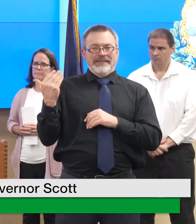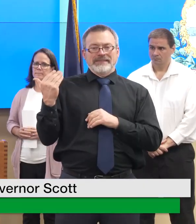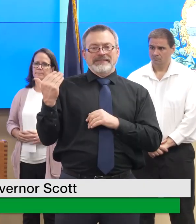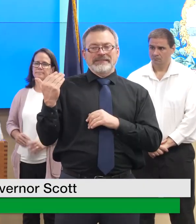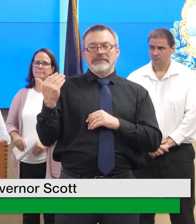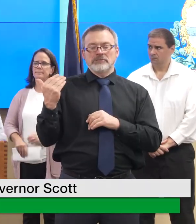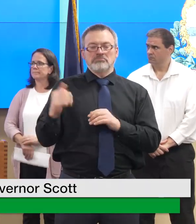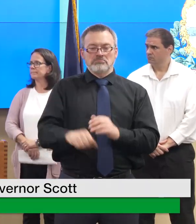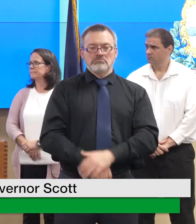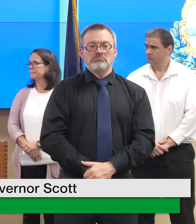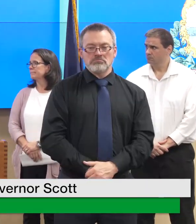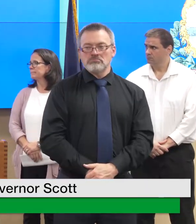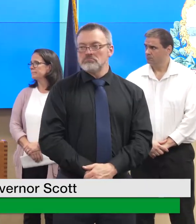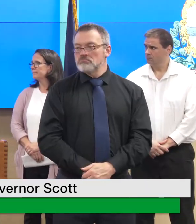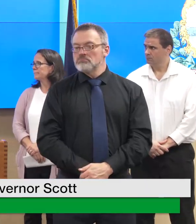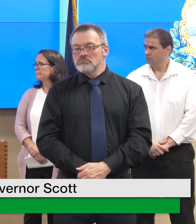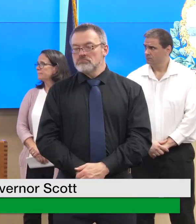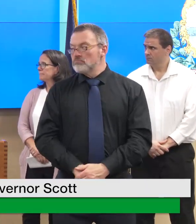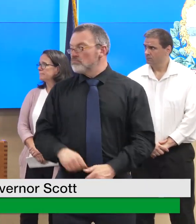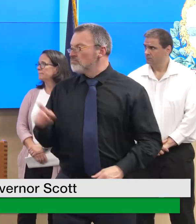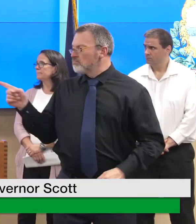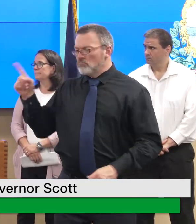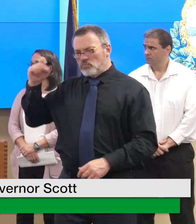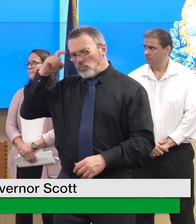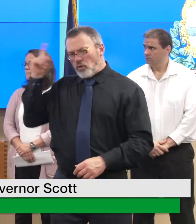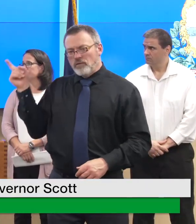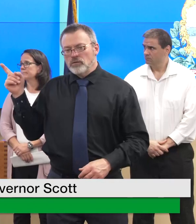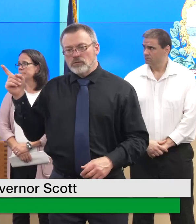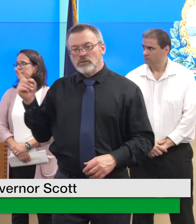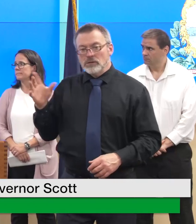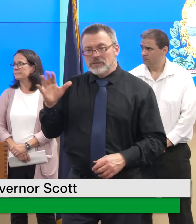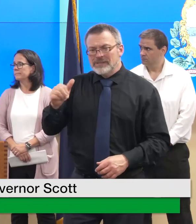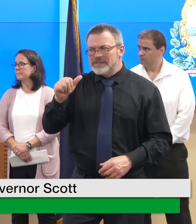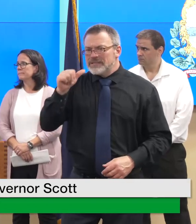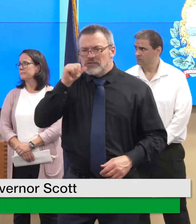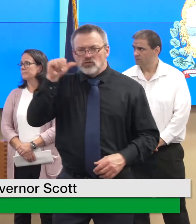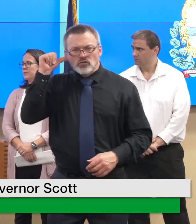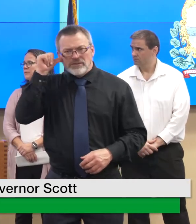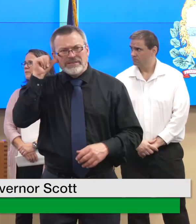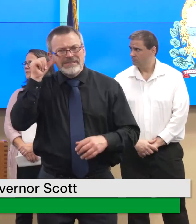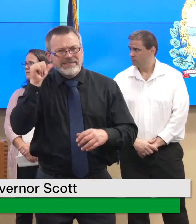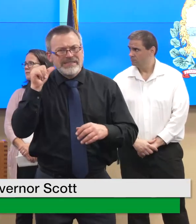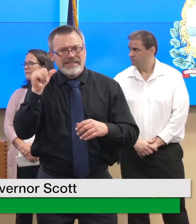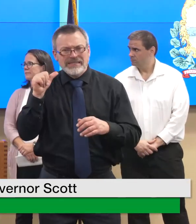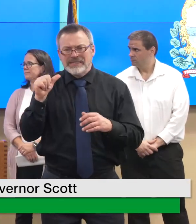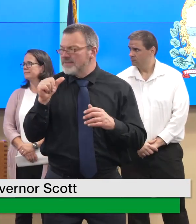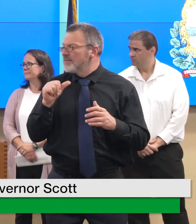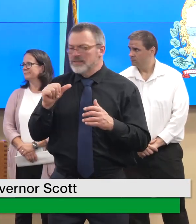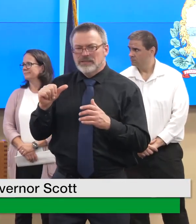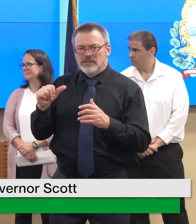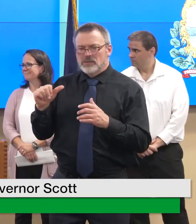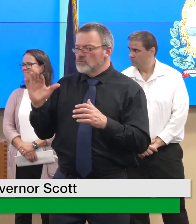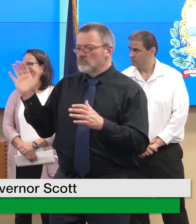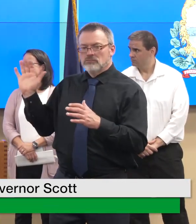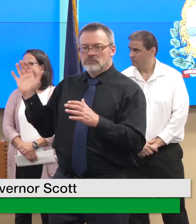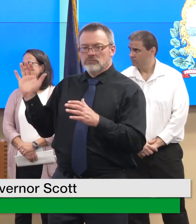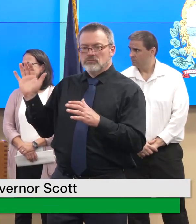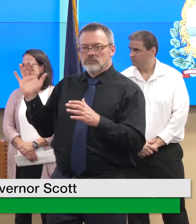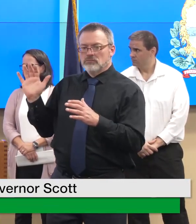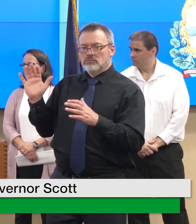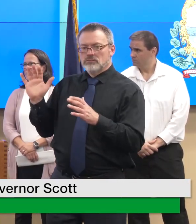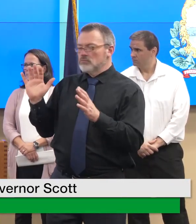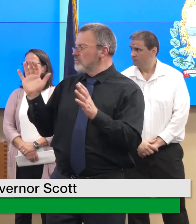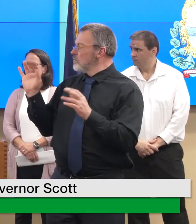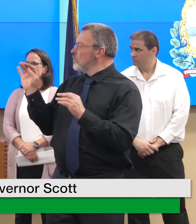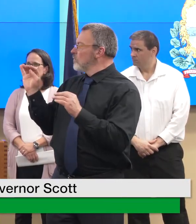Thank you. But that was just from? That was just the night. Right? Just the night it was coming. Oh, no, the 30th. The night of the 30th. Sorry, 30th.